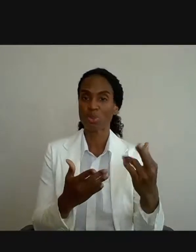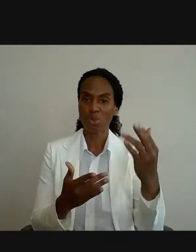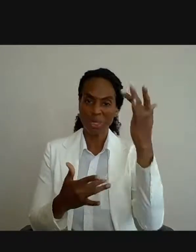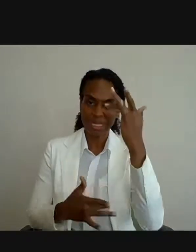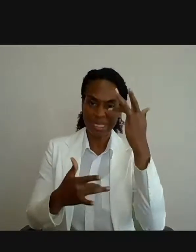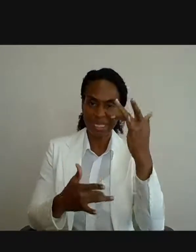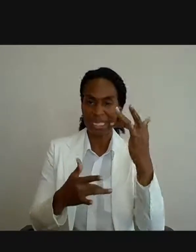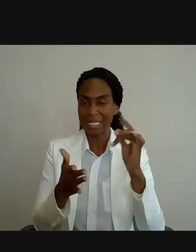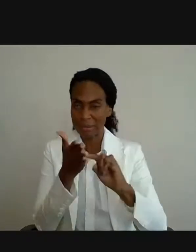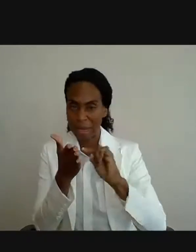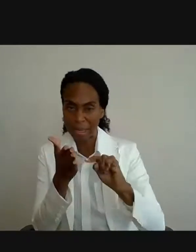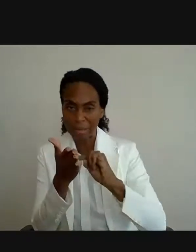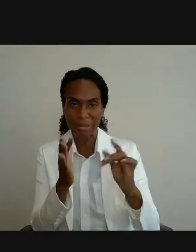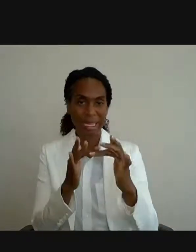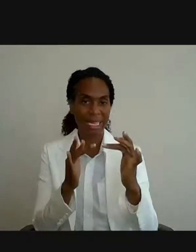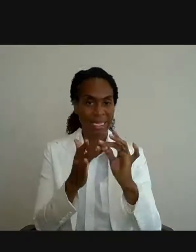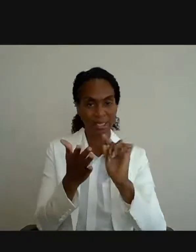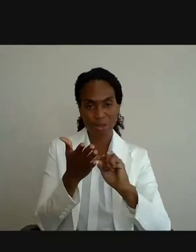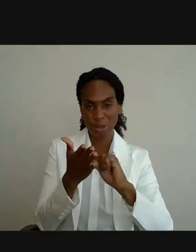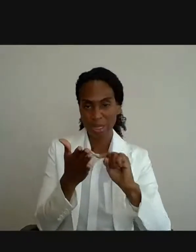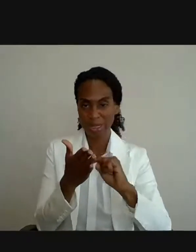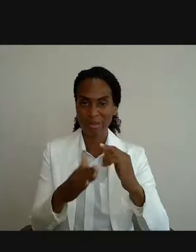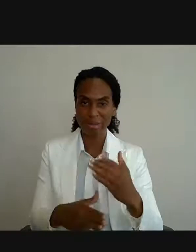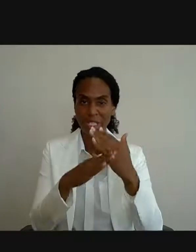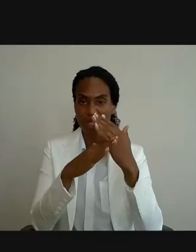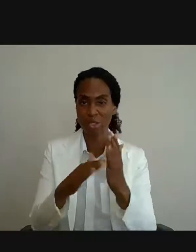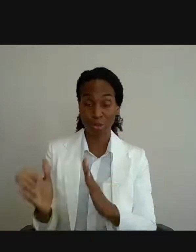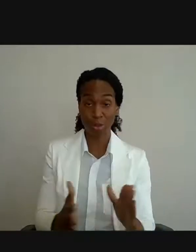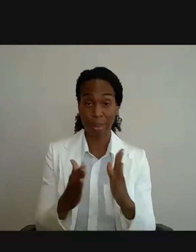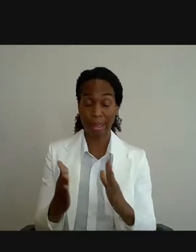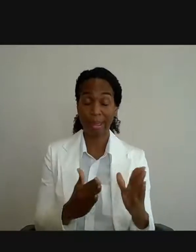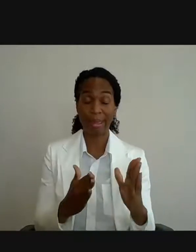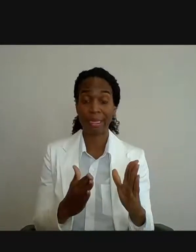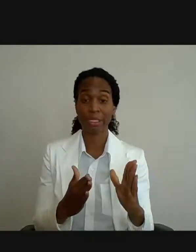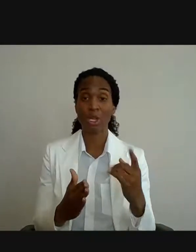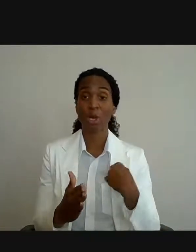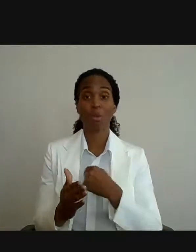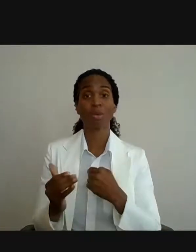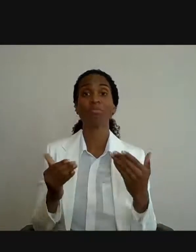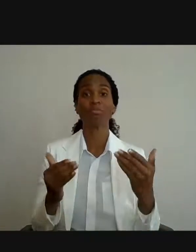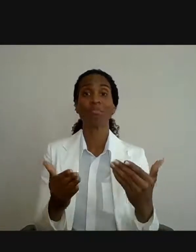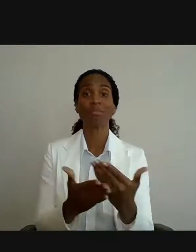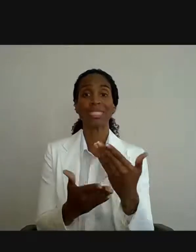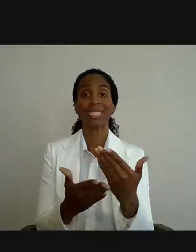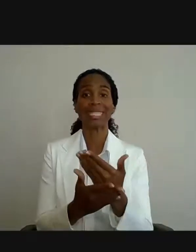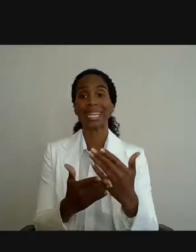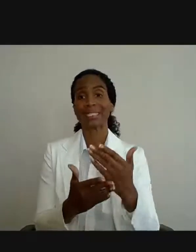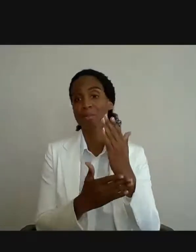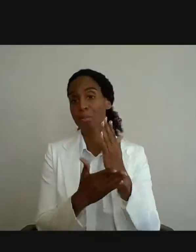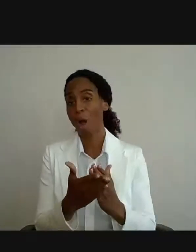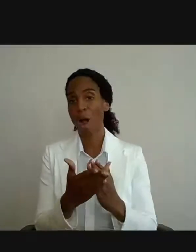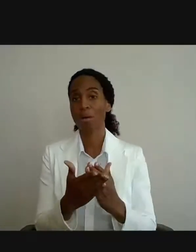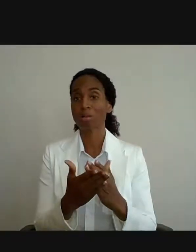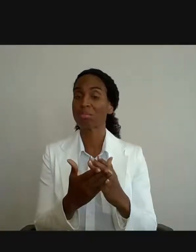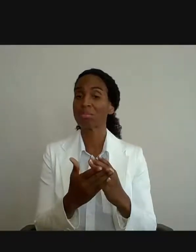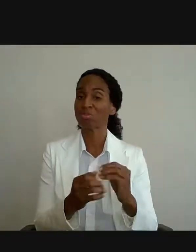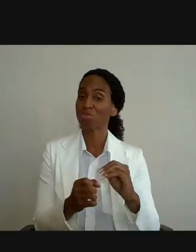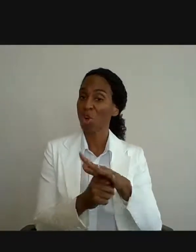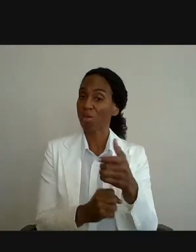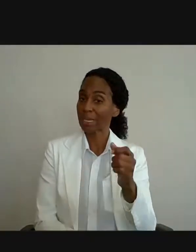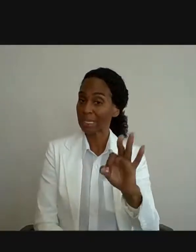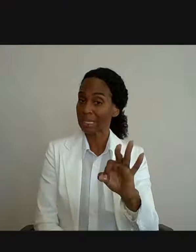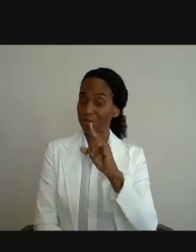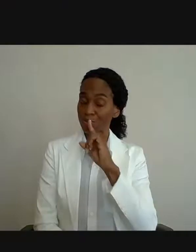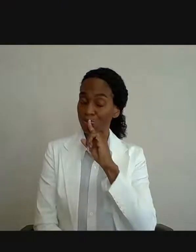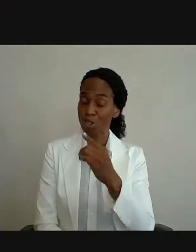contact tracing, and prevention and intervention strategies. And as we move into this next phase of COVID-19, it's great